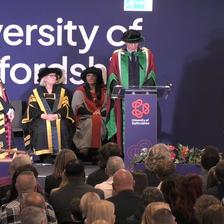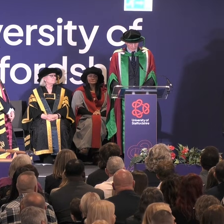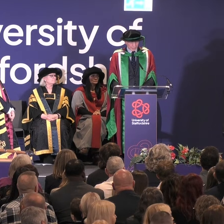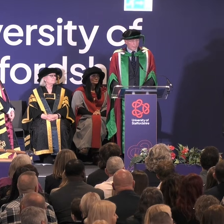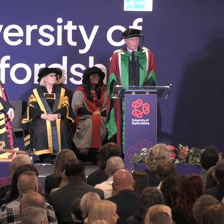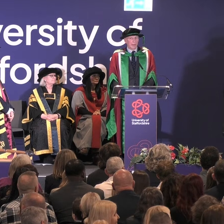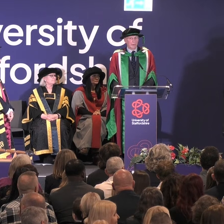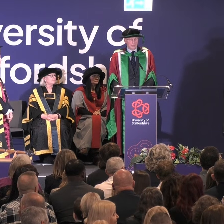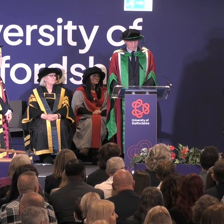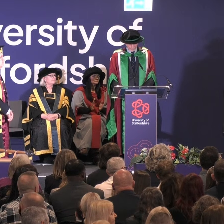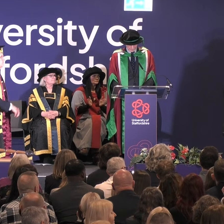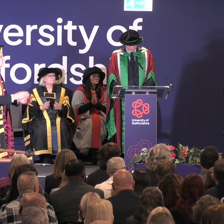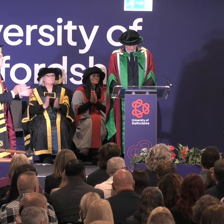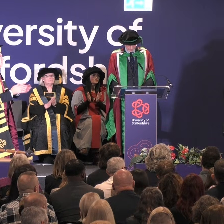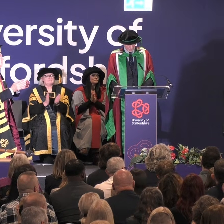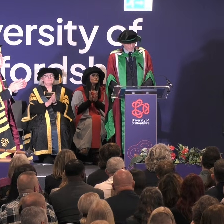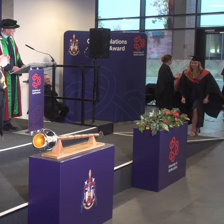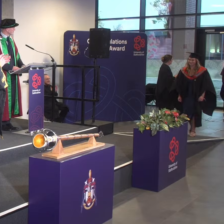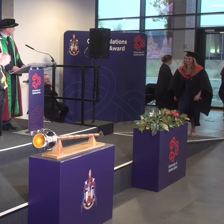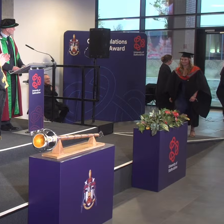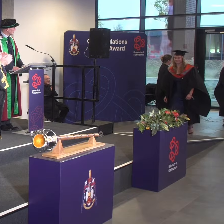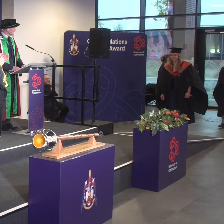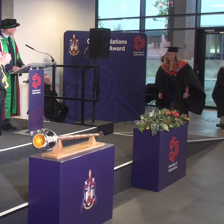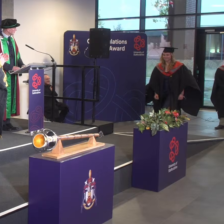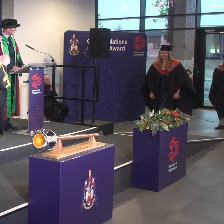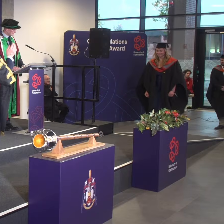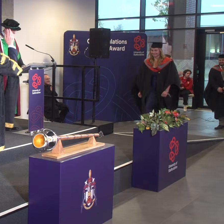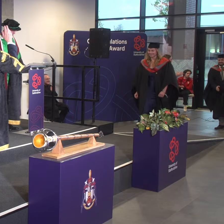Alana Esme Barron.